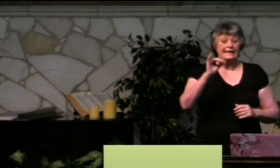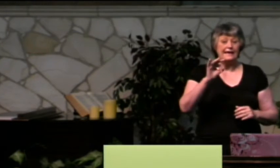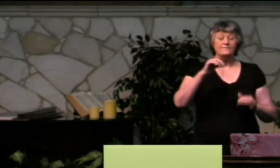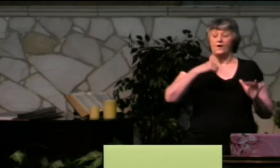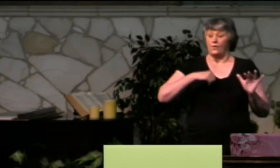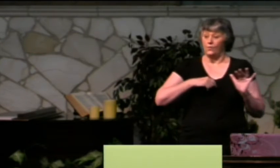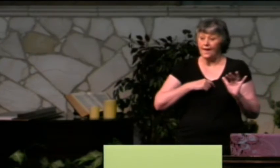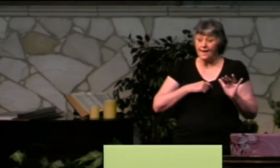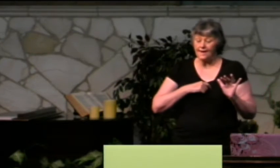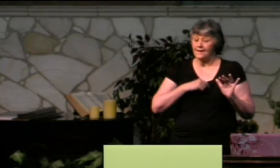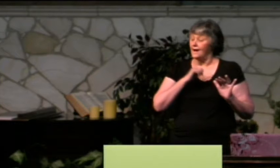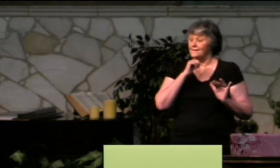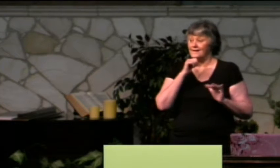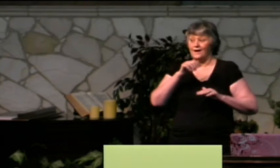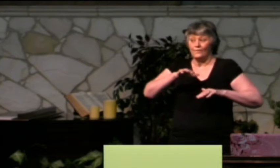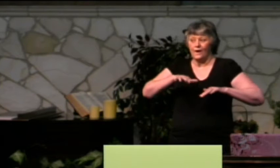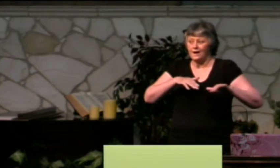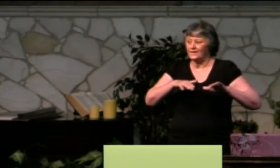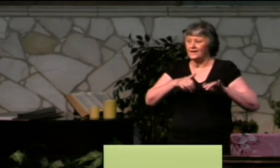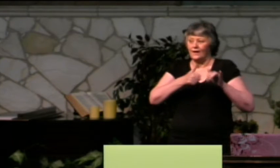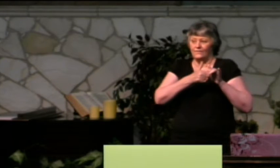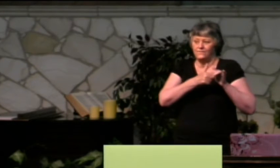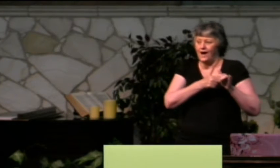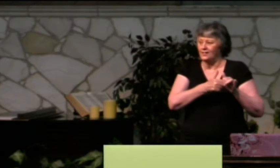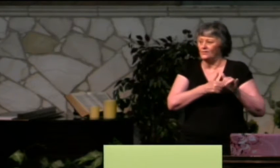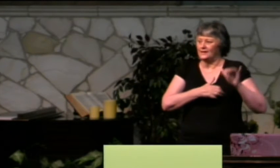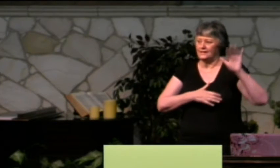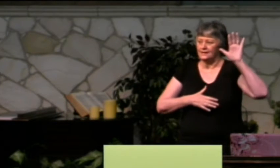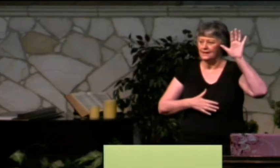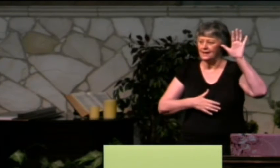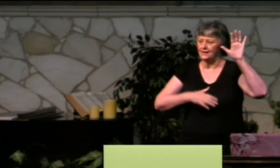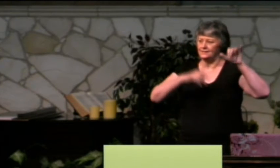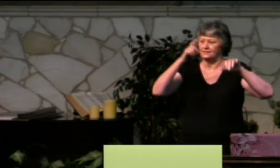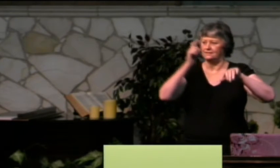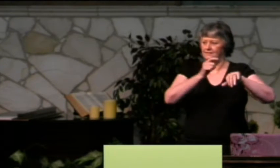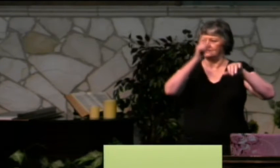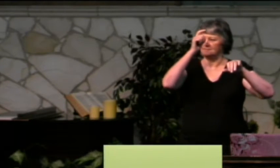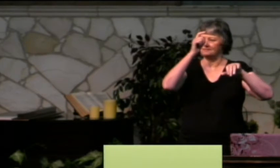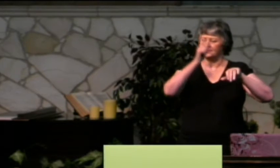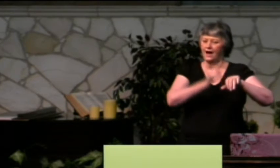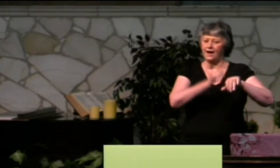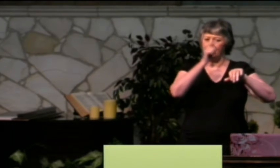if we are not walking following His time,